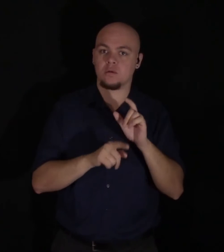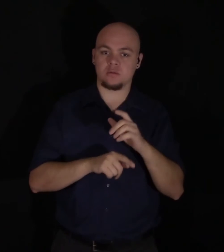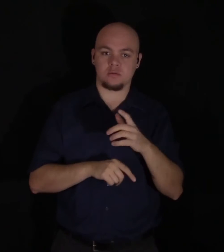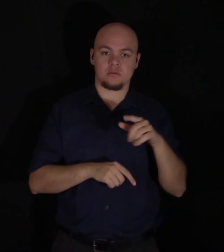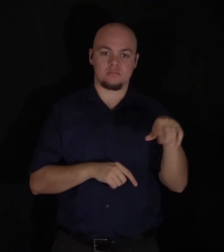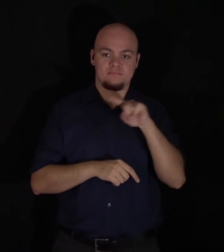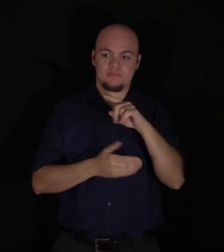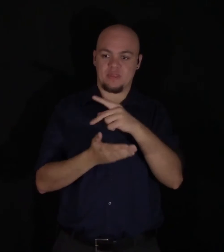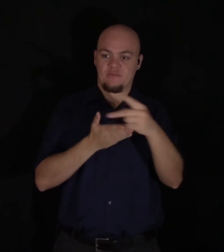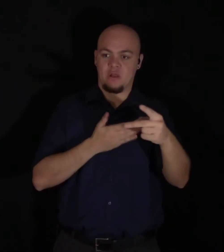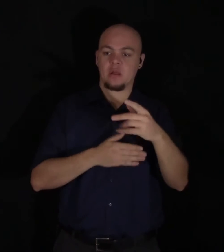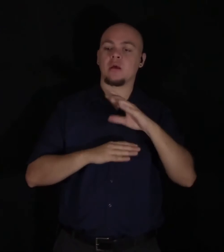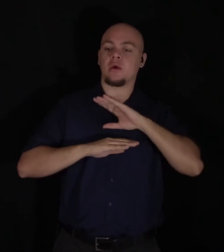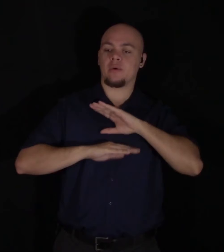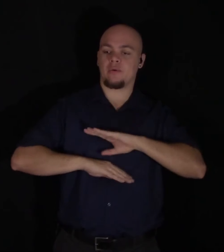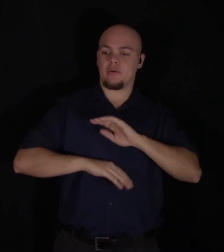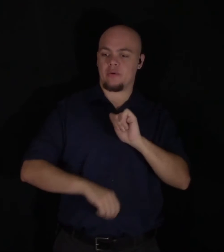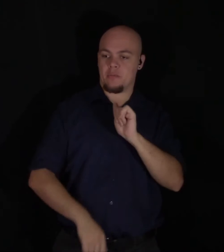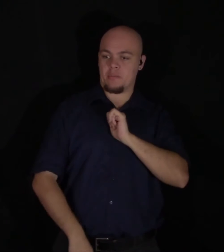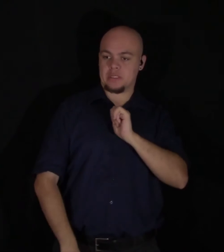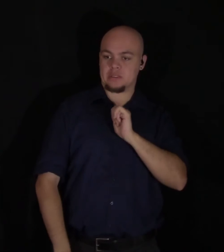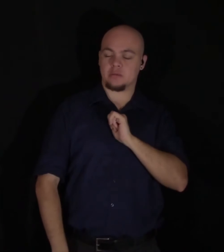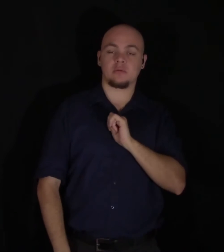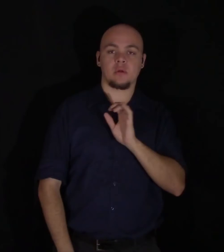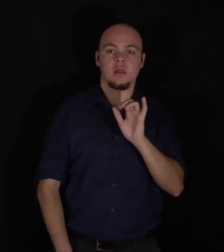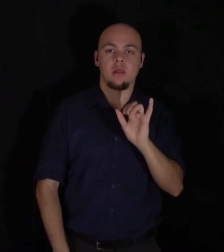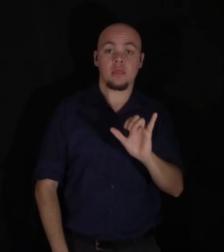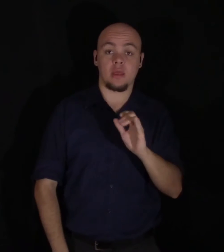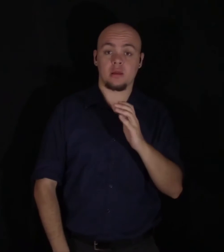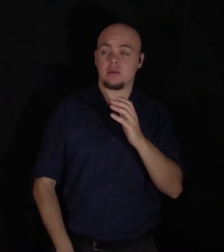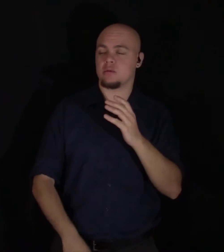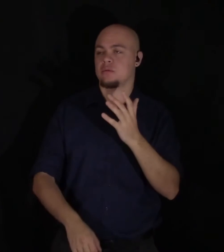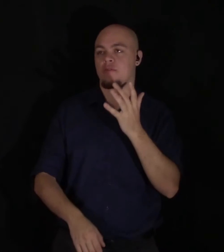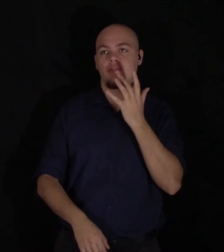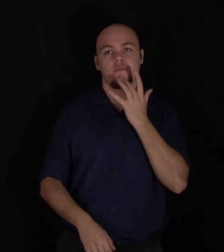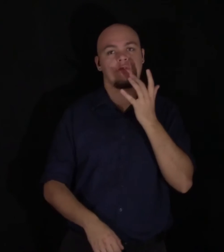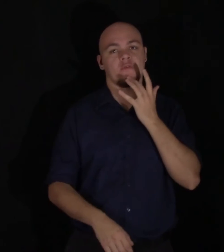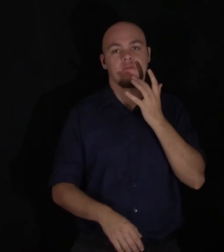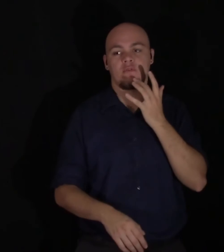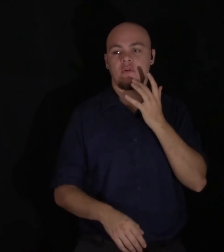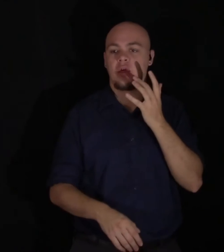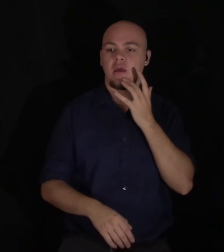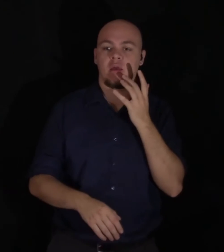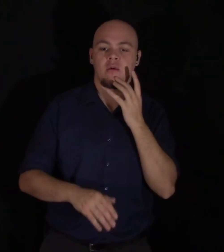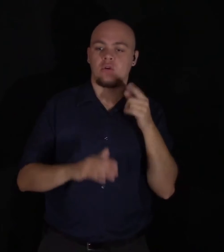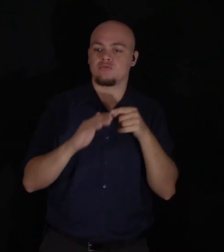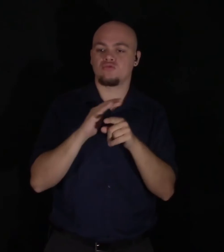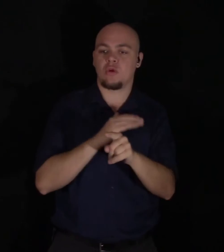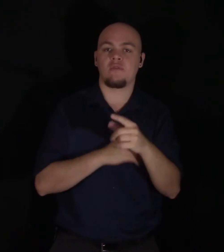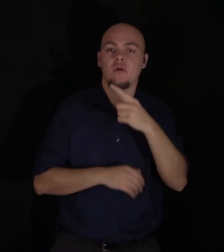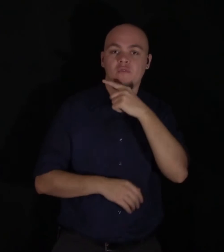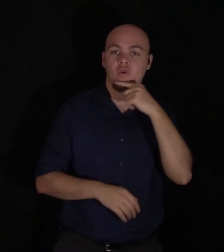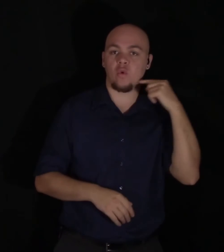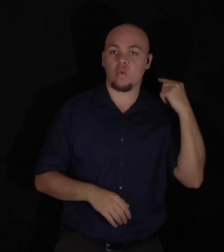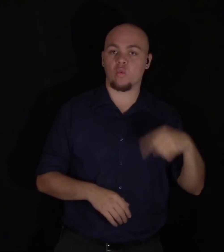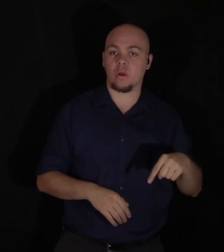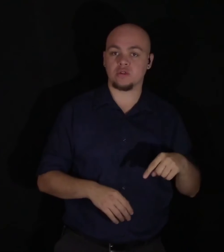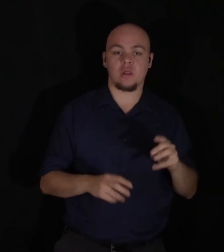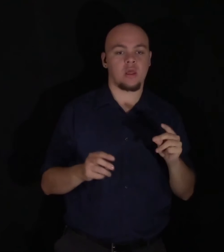failing. This is the most favorable period of traveling in Russia. They fly quickly over the snow